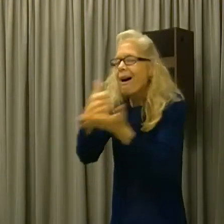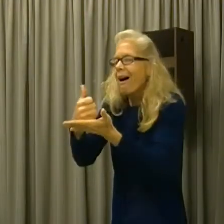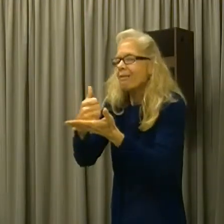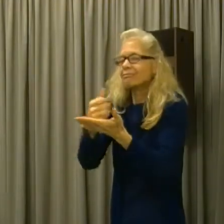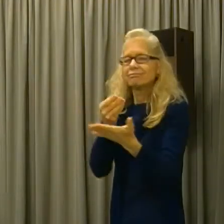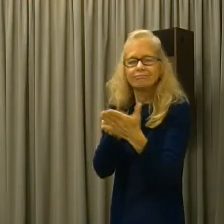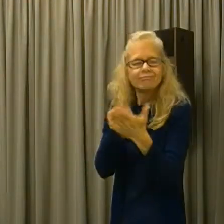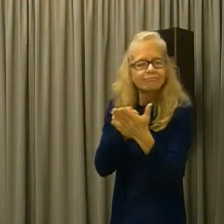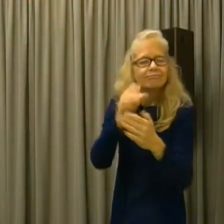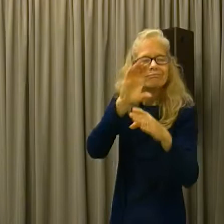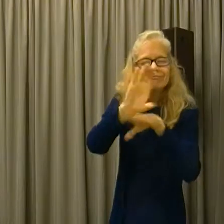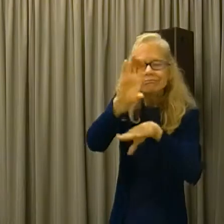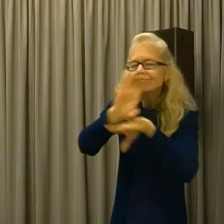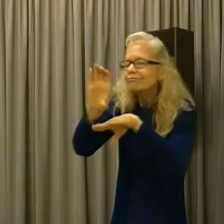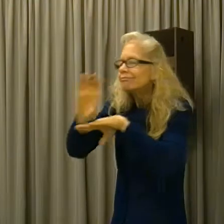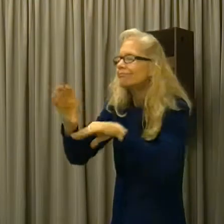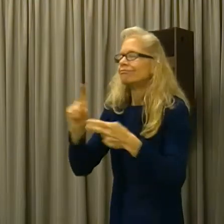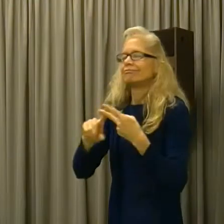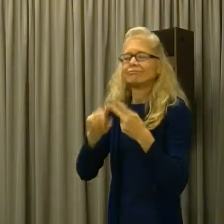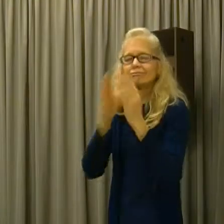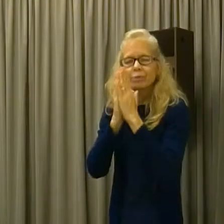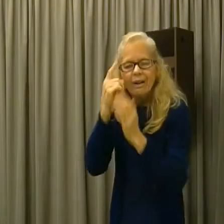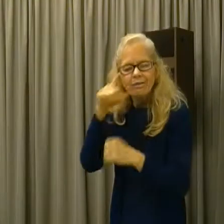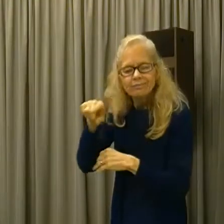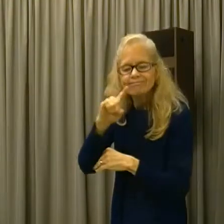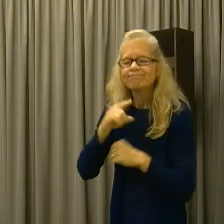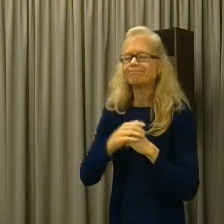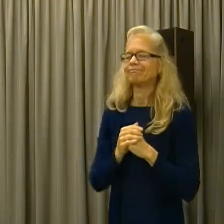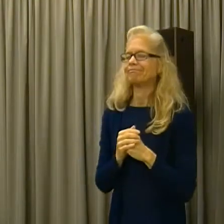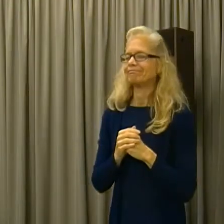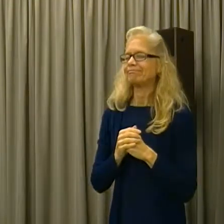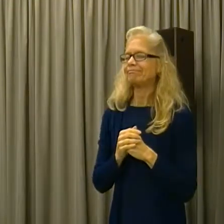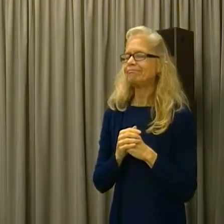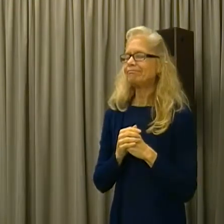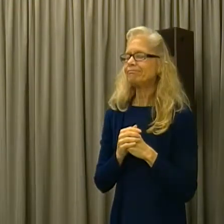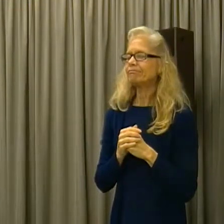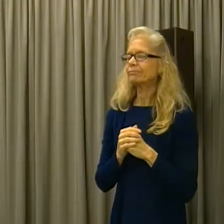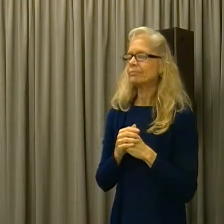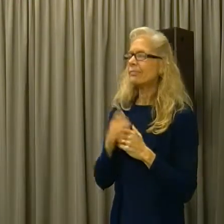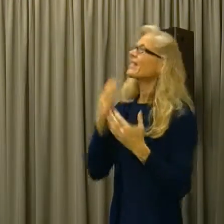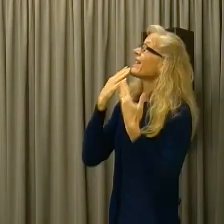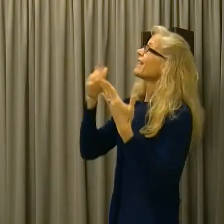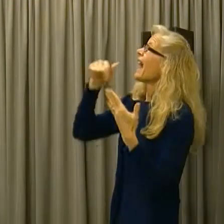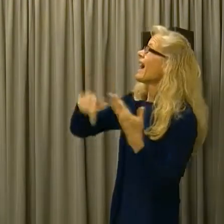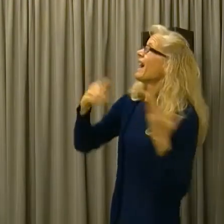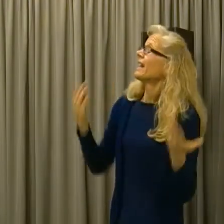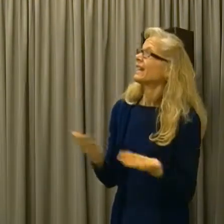We thank you. We praise you. Those who cannot be with us, might they know we miss them. We're praying for them.